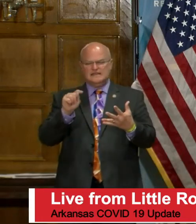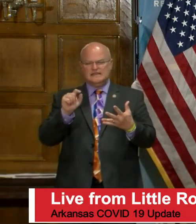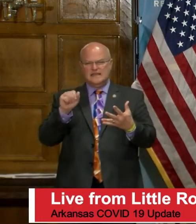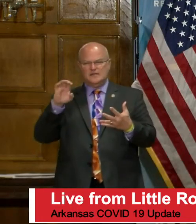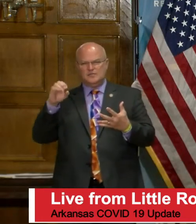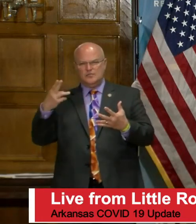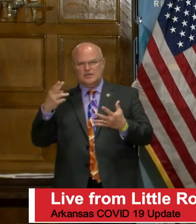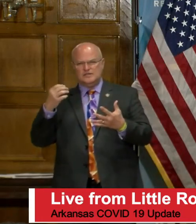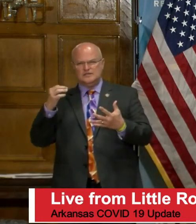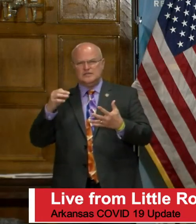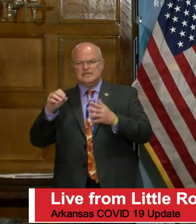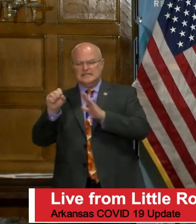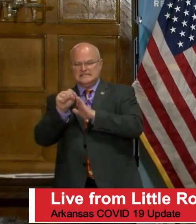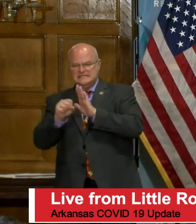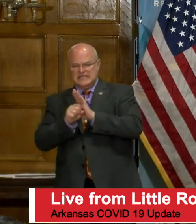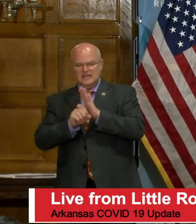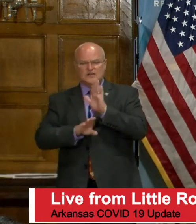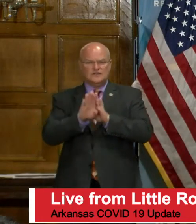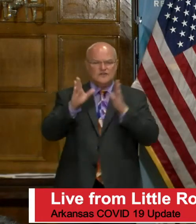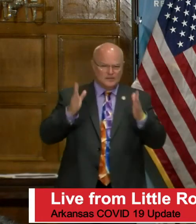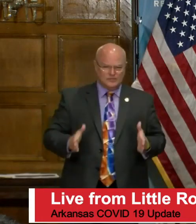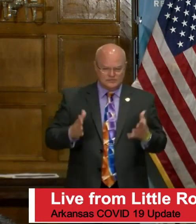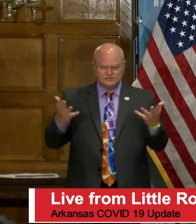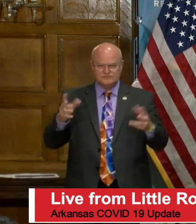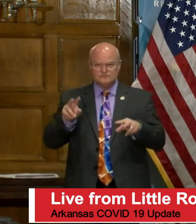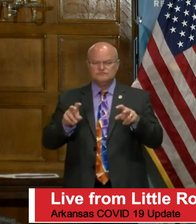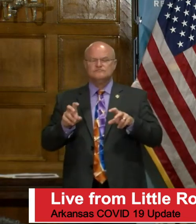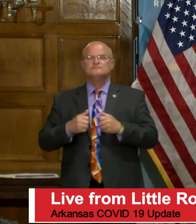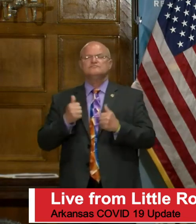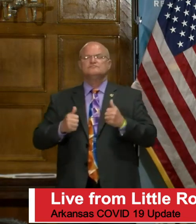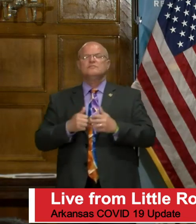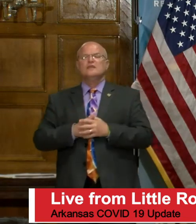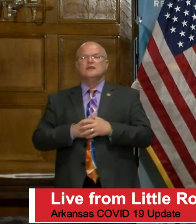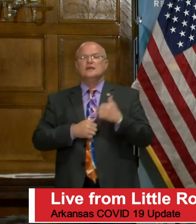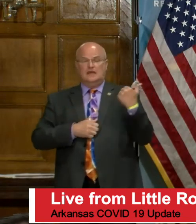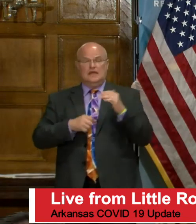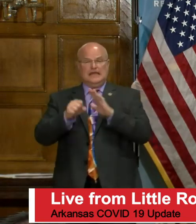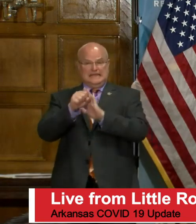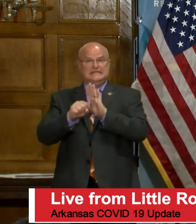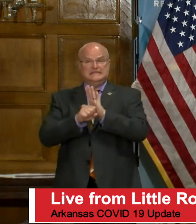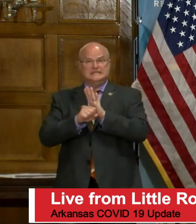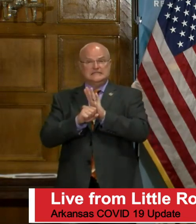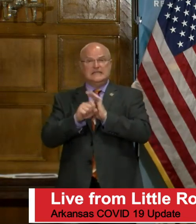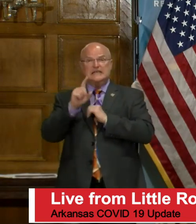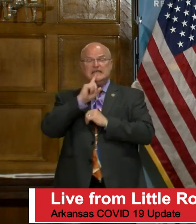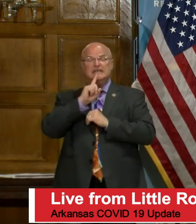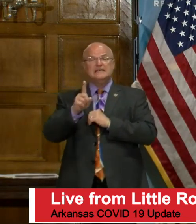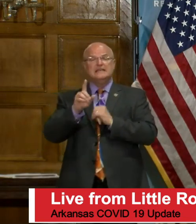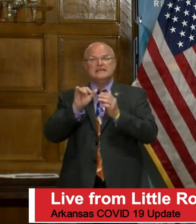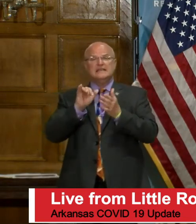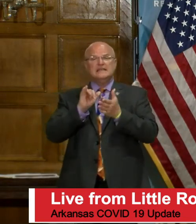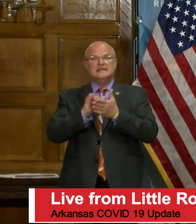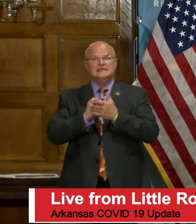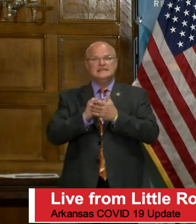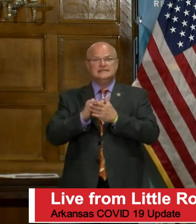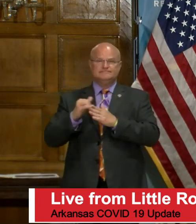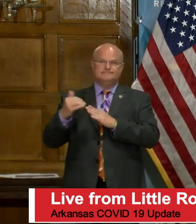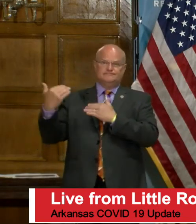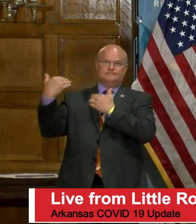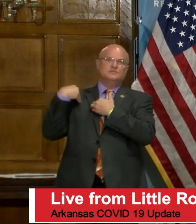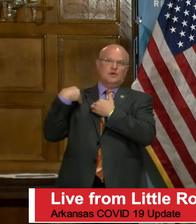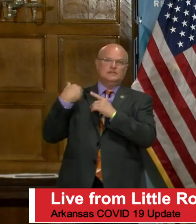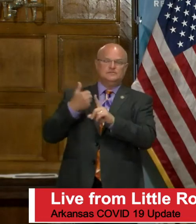state or the developers? Well, I mean, the state is the ultimate